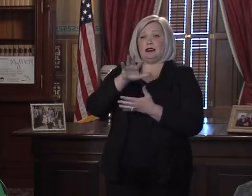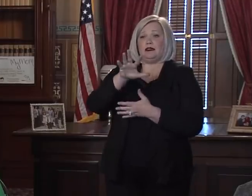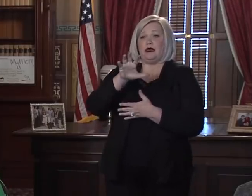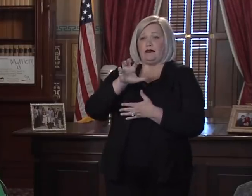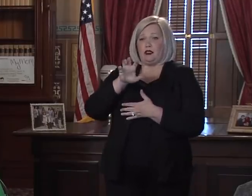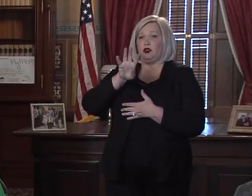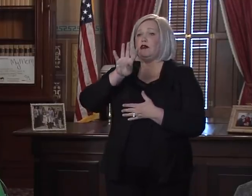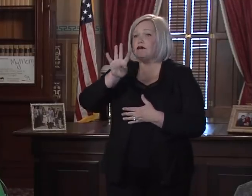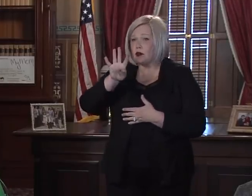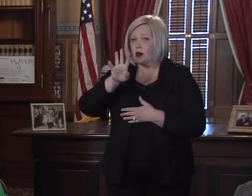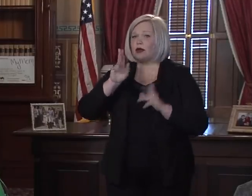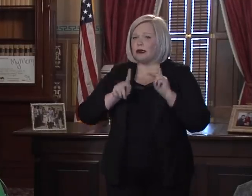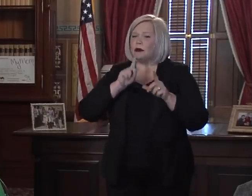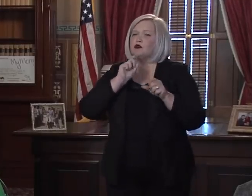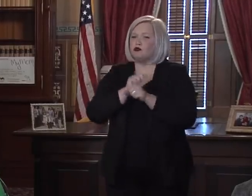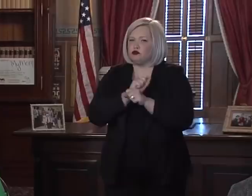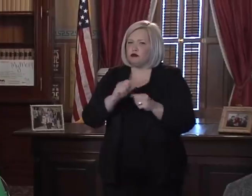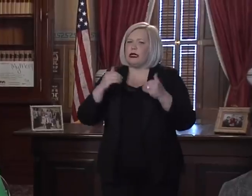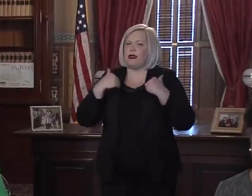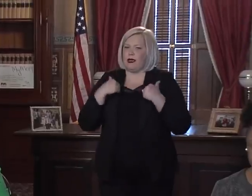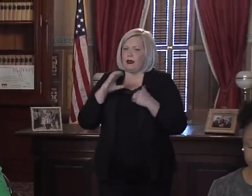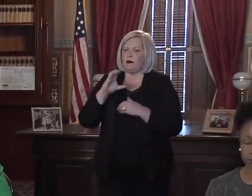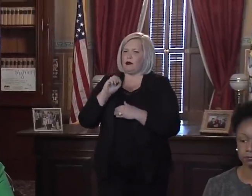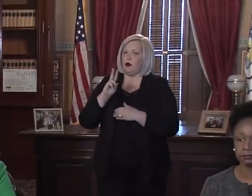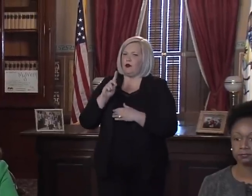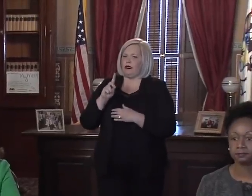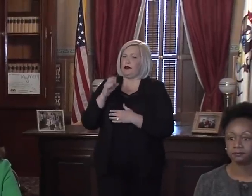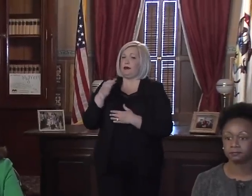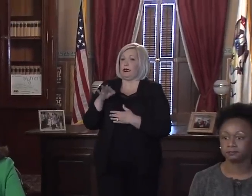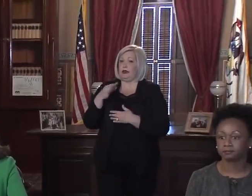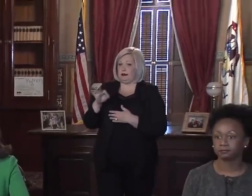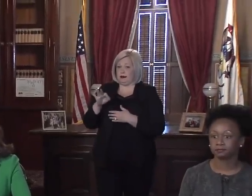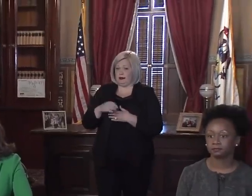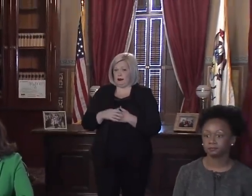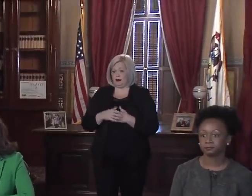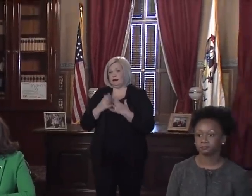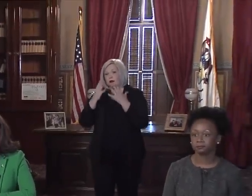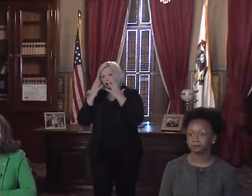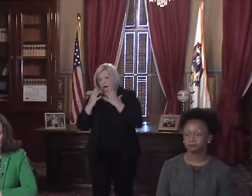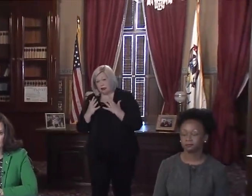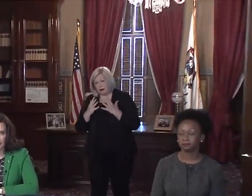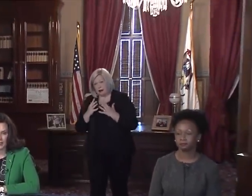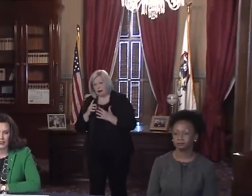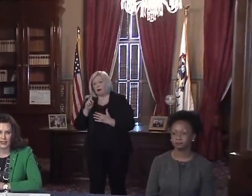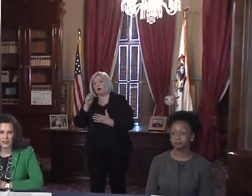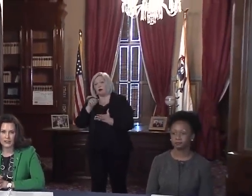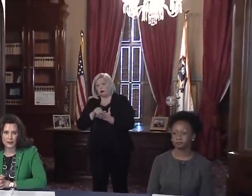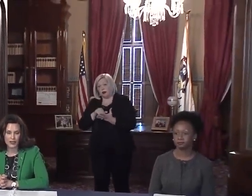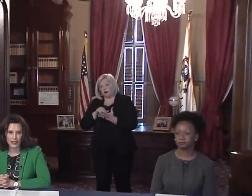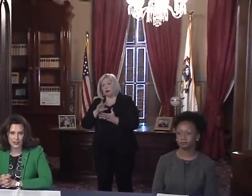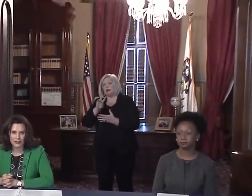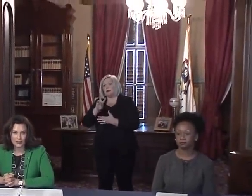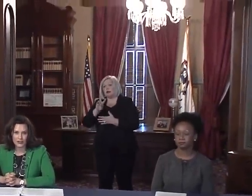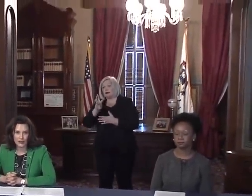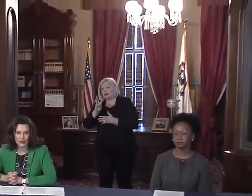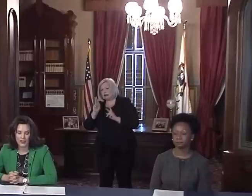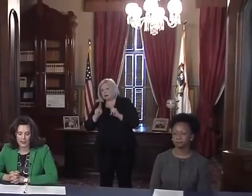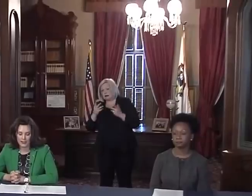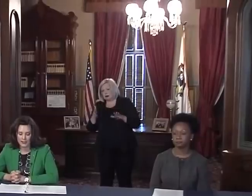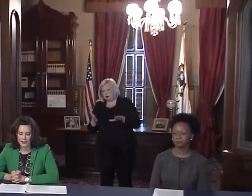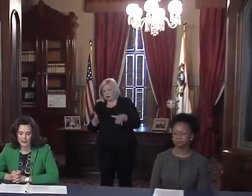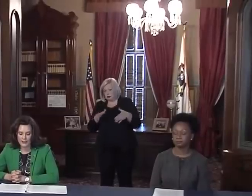21,504 confirmed positive cases of COVID-19. Sadly, we have lost 1,076 Michiganders